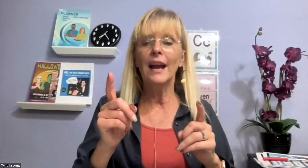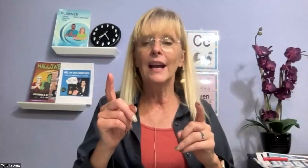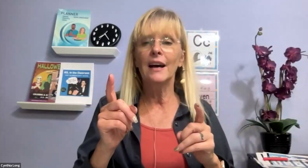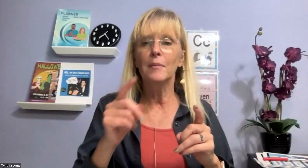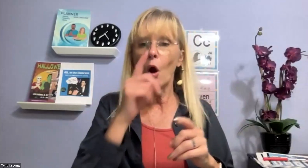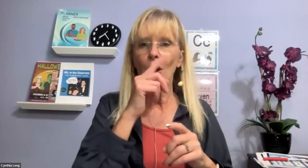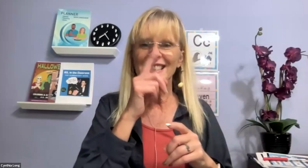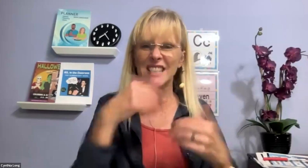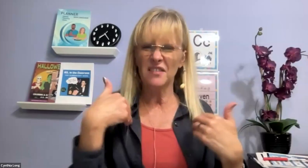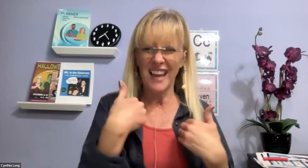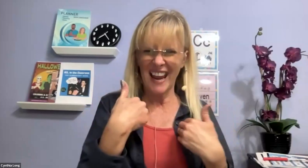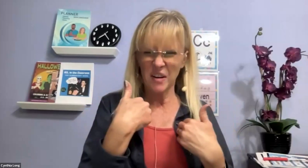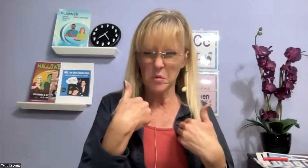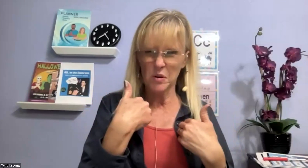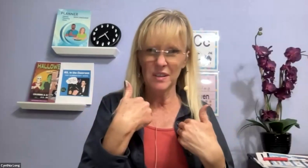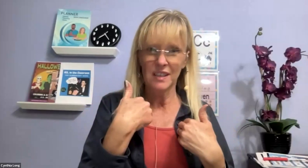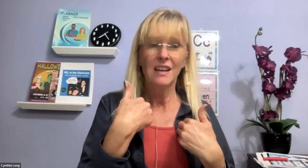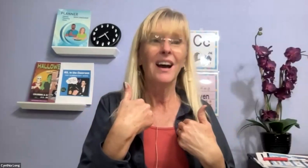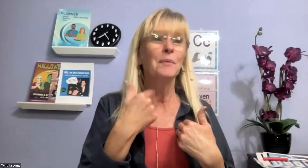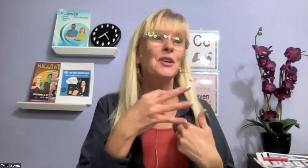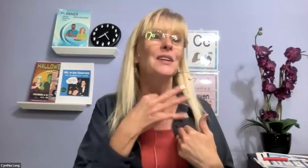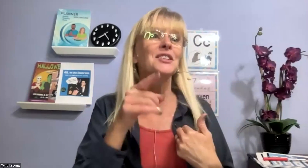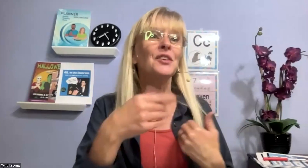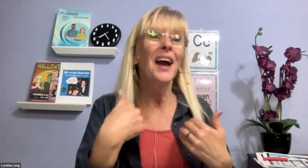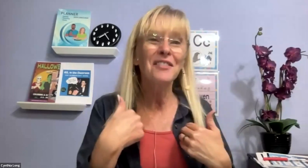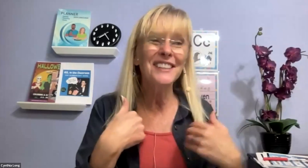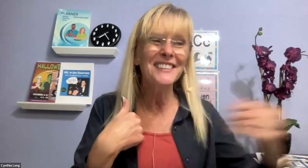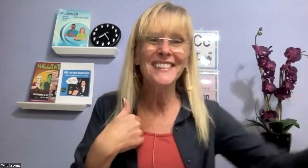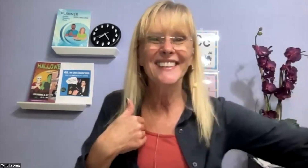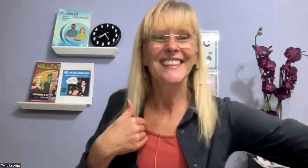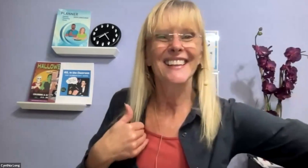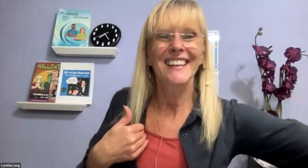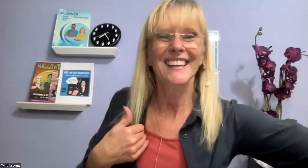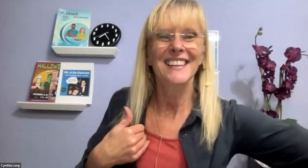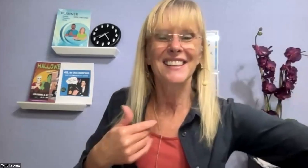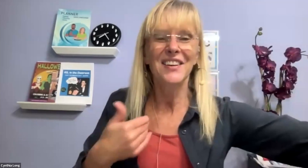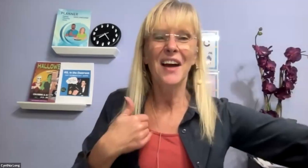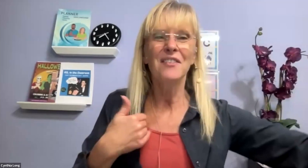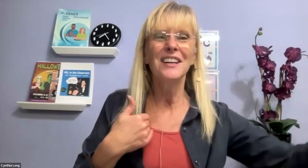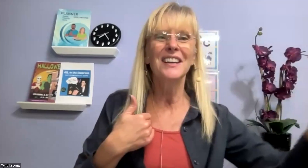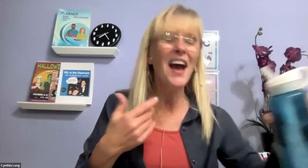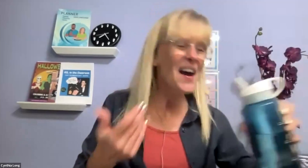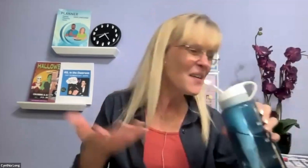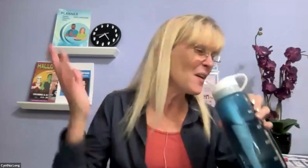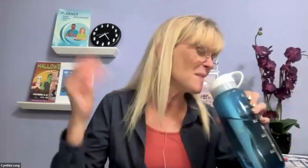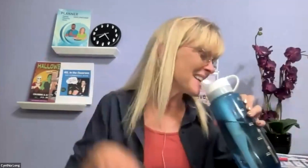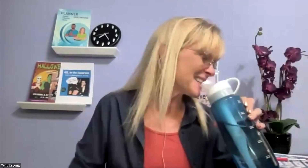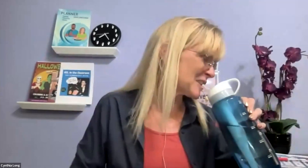a stuffed animal. I'm curious, do you have one? You have one? No. Oh my goodness.